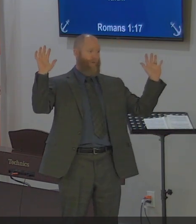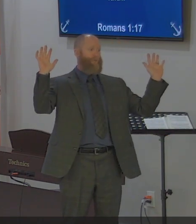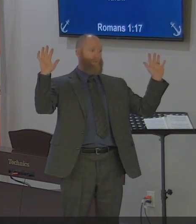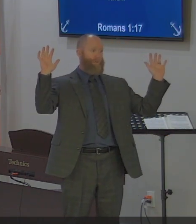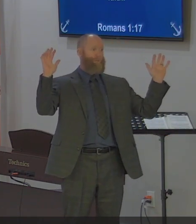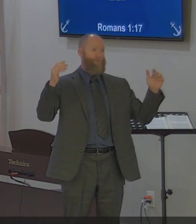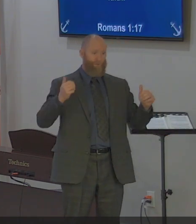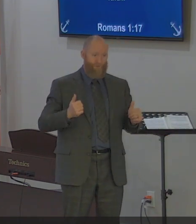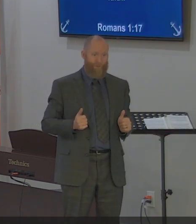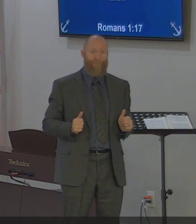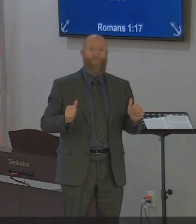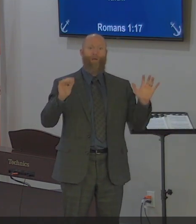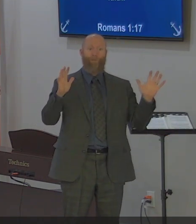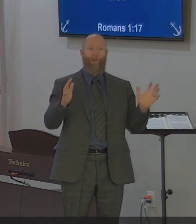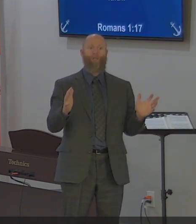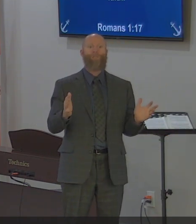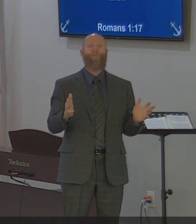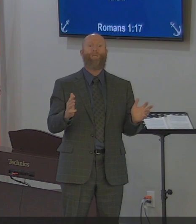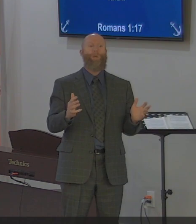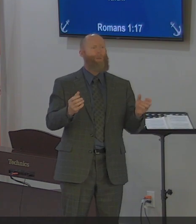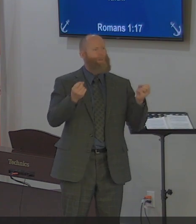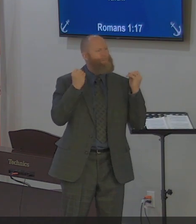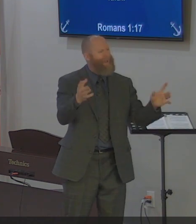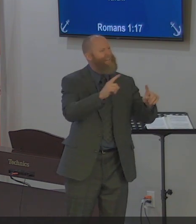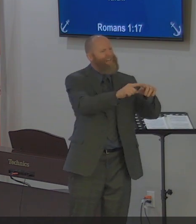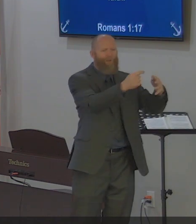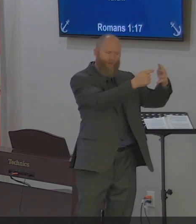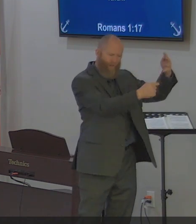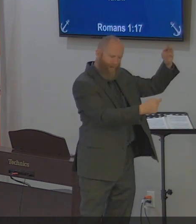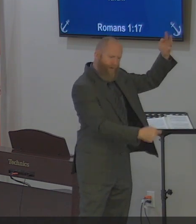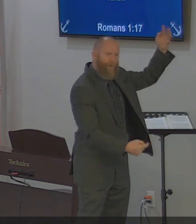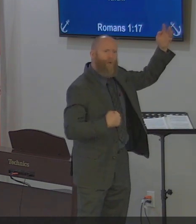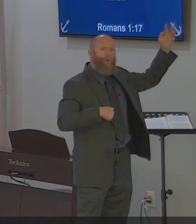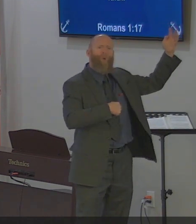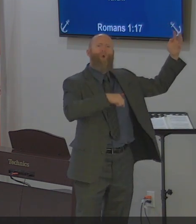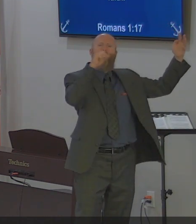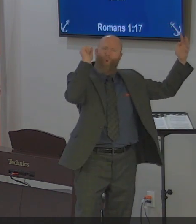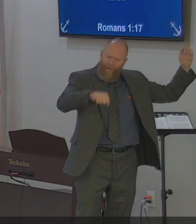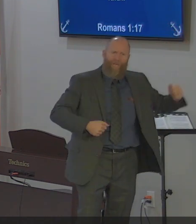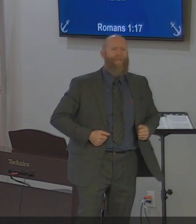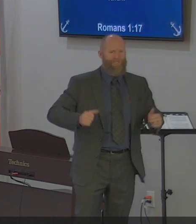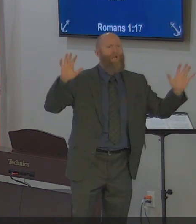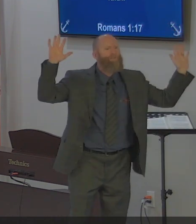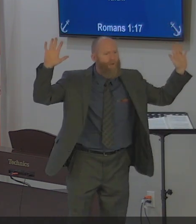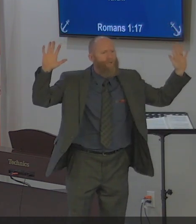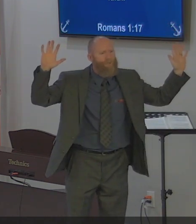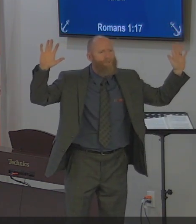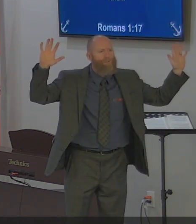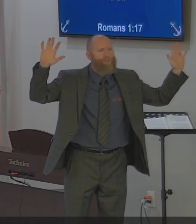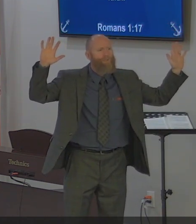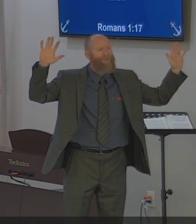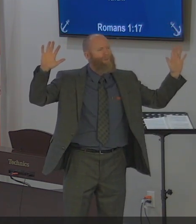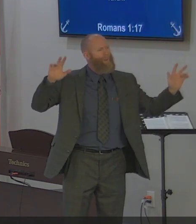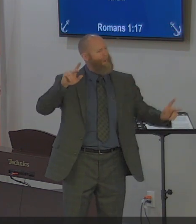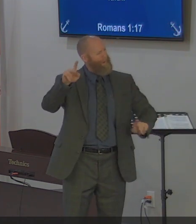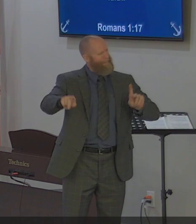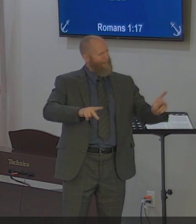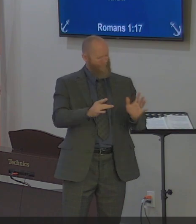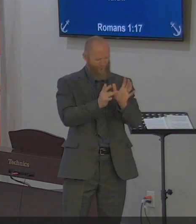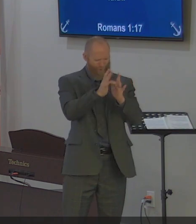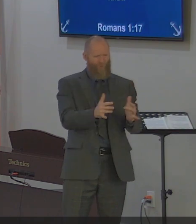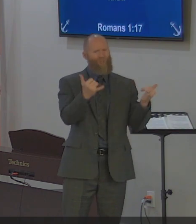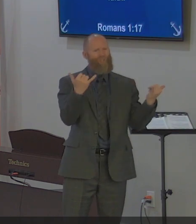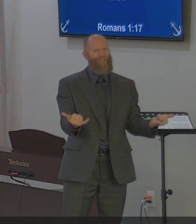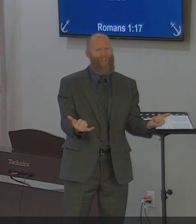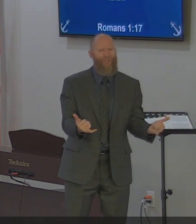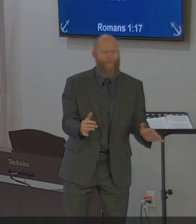for God. I think there's three major things that Christians are unwilling to sacrifice or reluctant to sacrifice. The